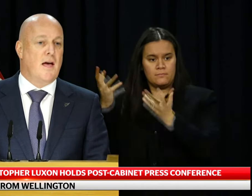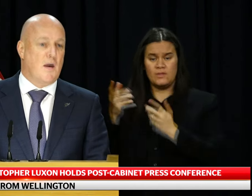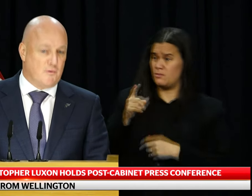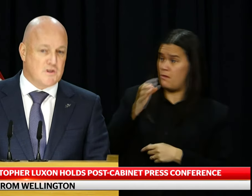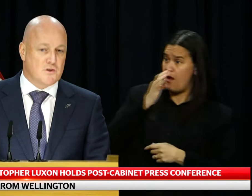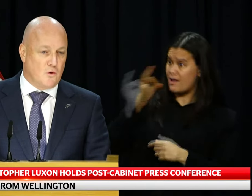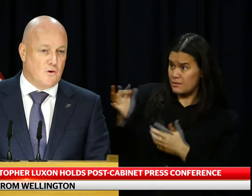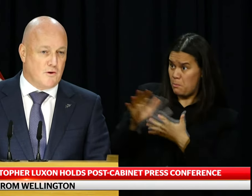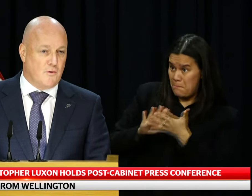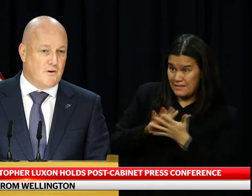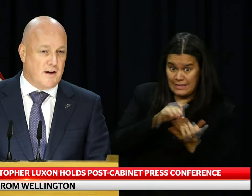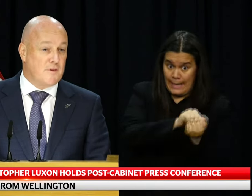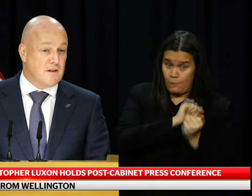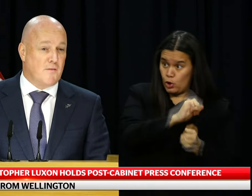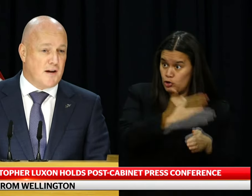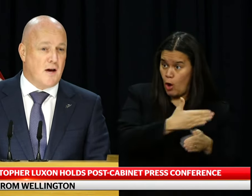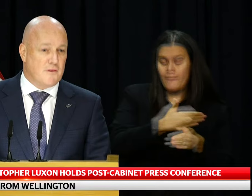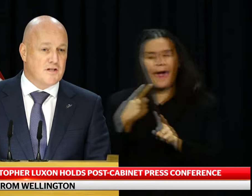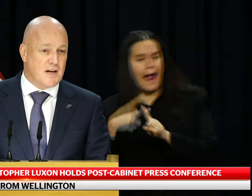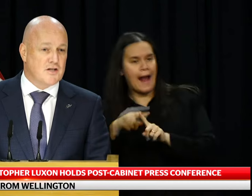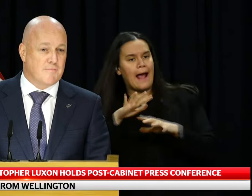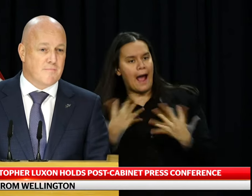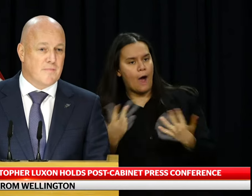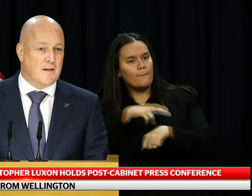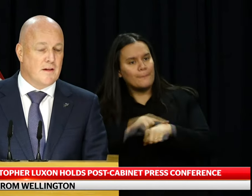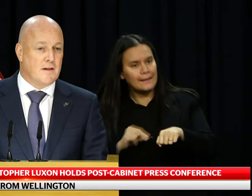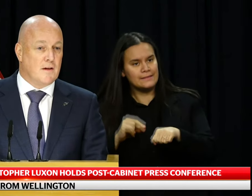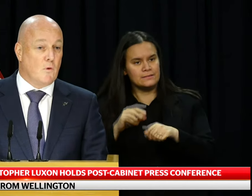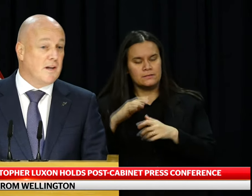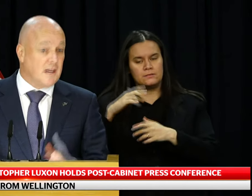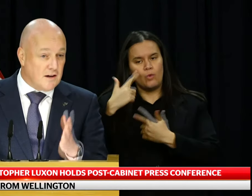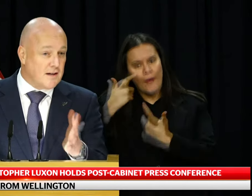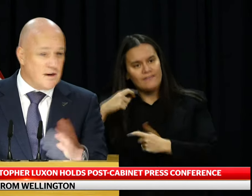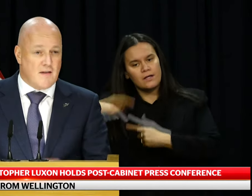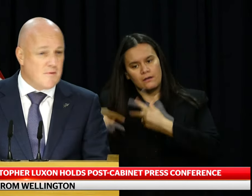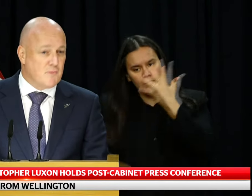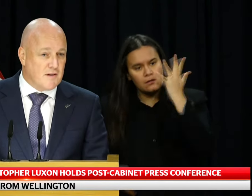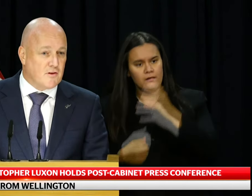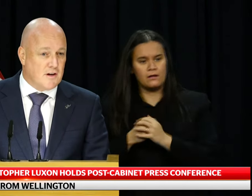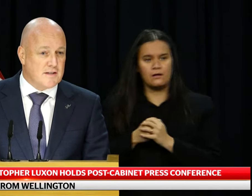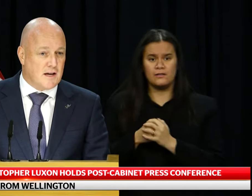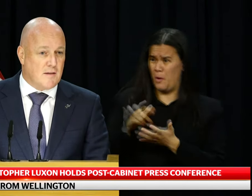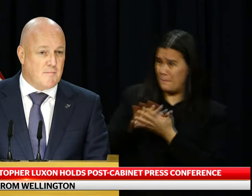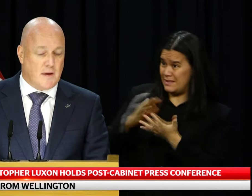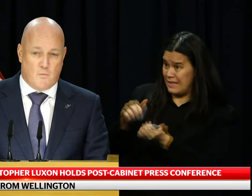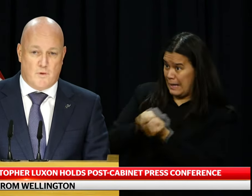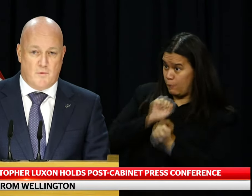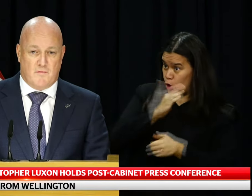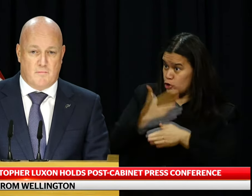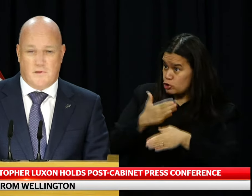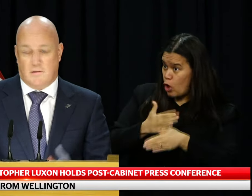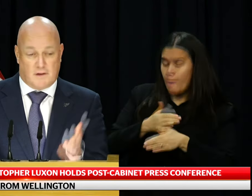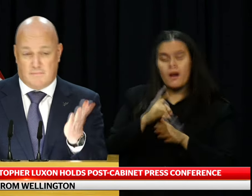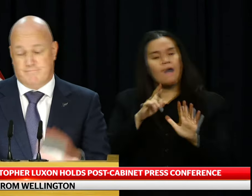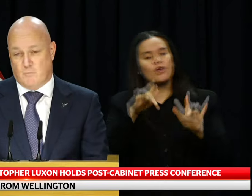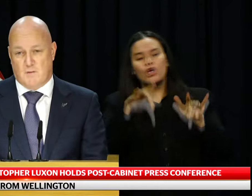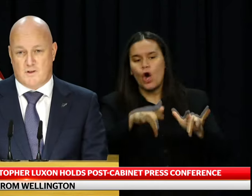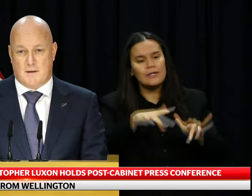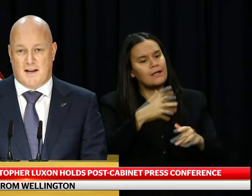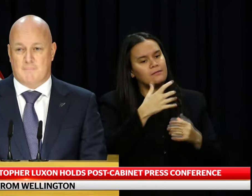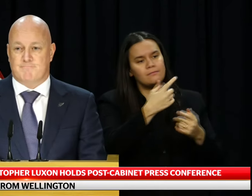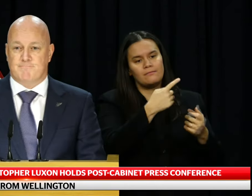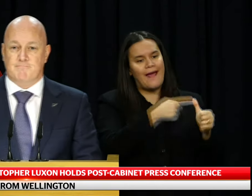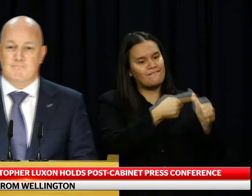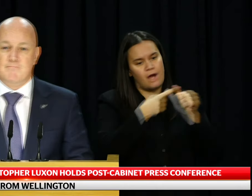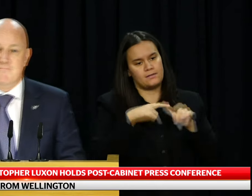through. How we restore law and order, and how we deliver better health and education. You're in a job then. Well, again, I haven't been briefed on it, we have